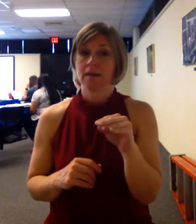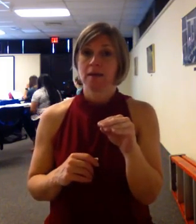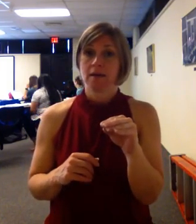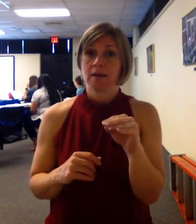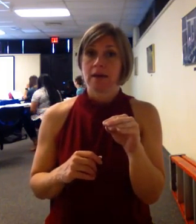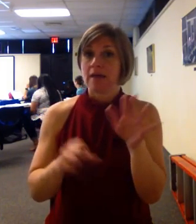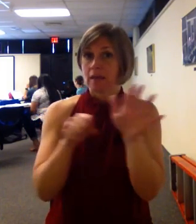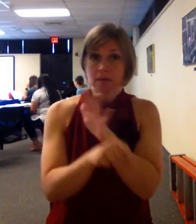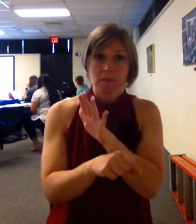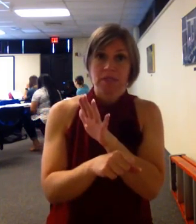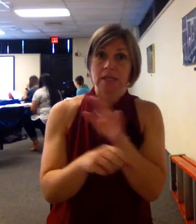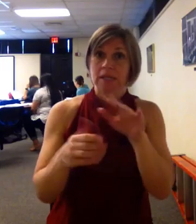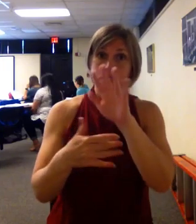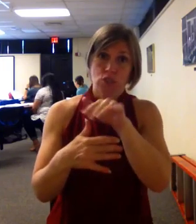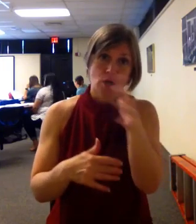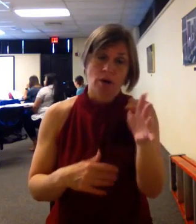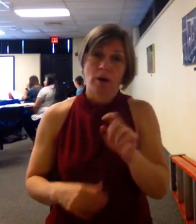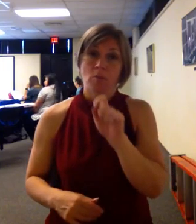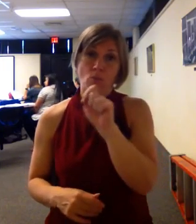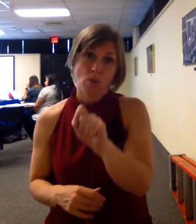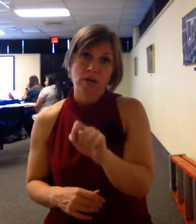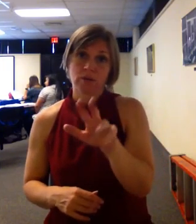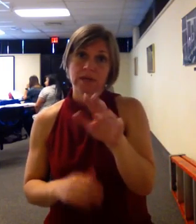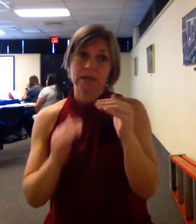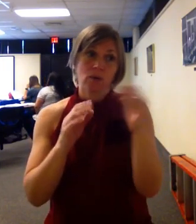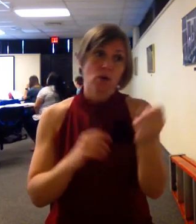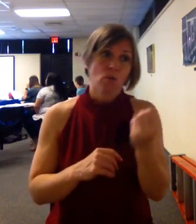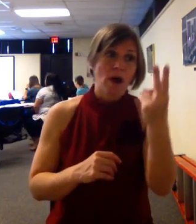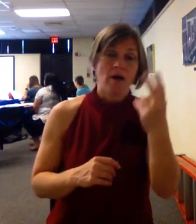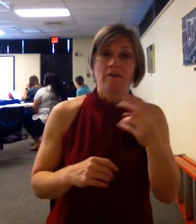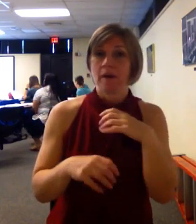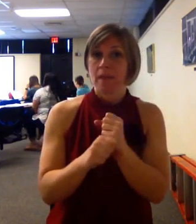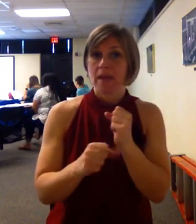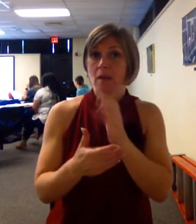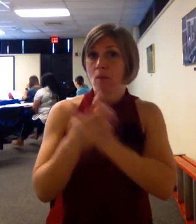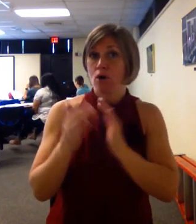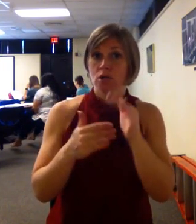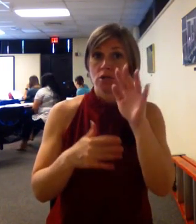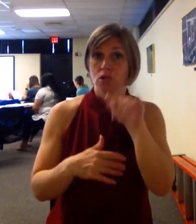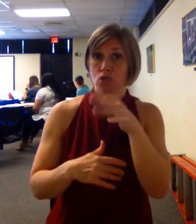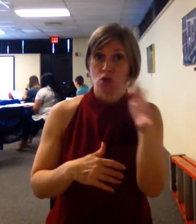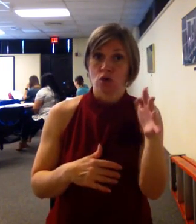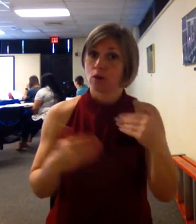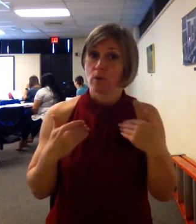completing the chart, 0.3 times 40% equals 12, and you just want to make it as part of the chart, that's fine with me.